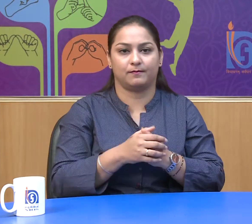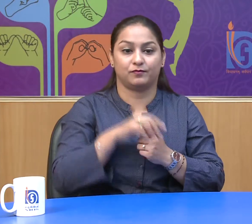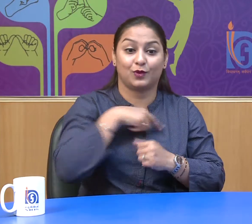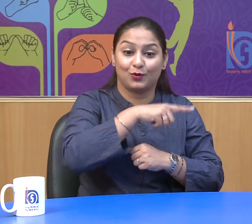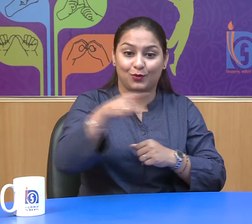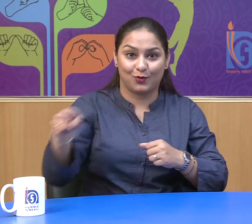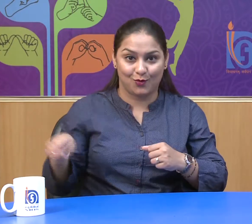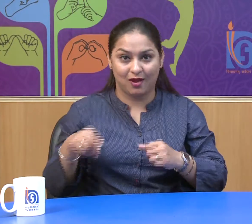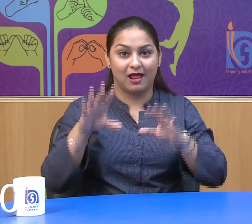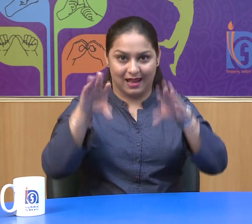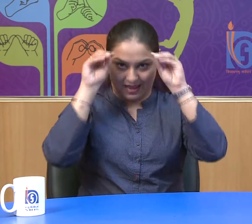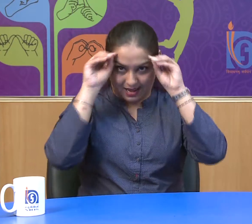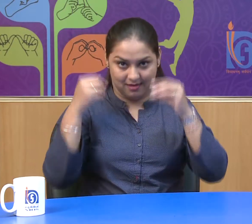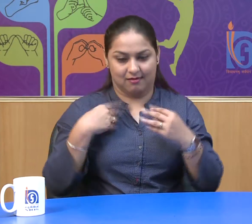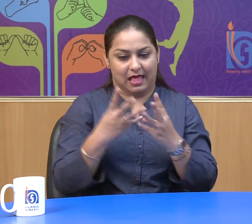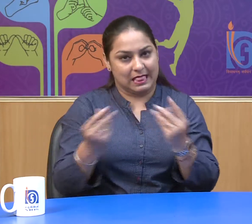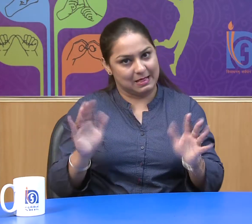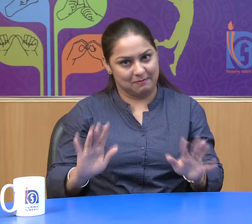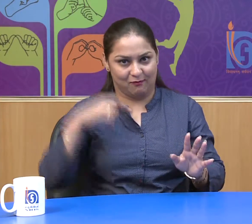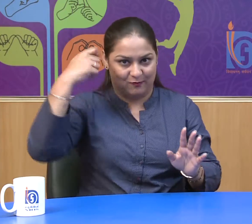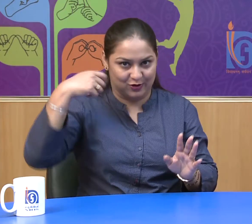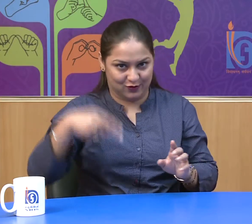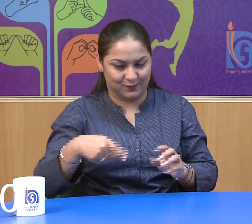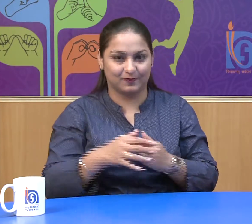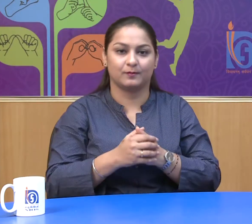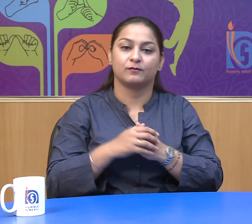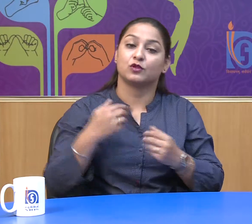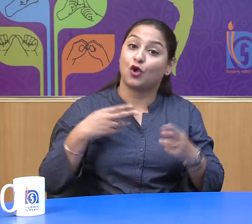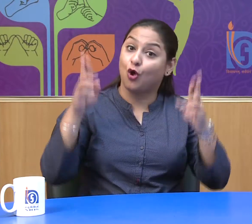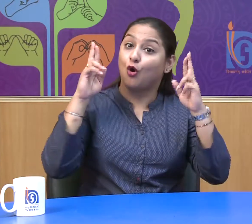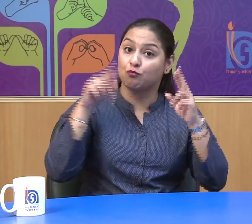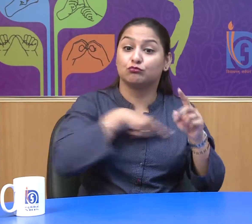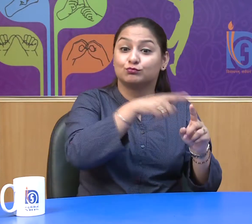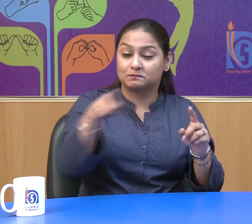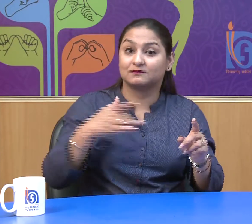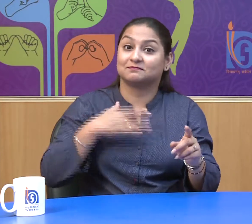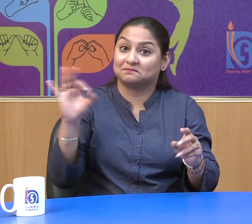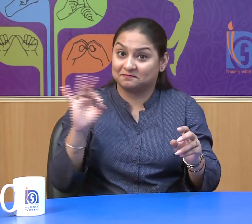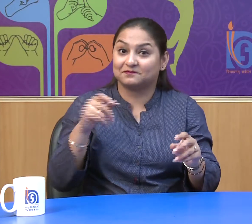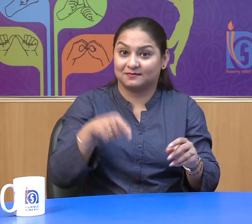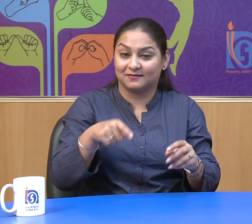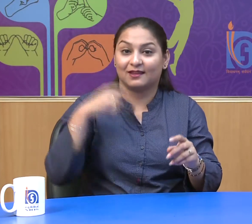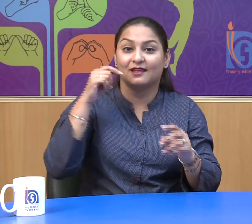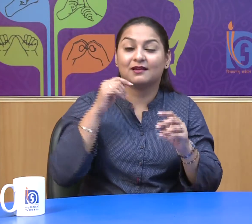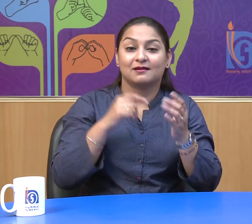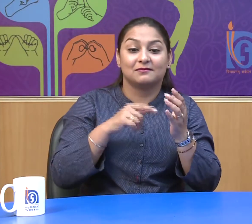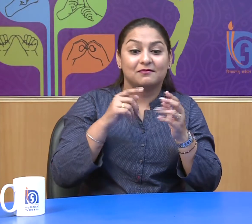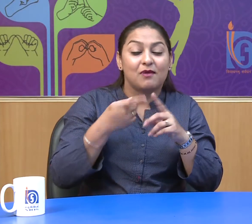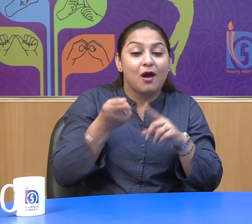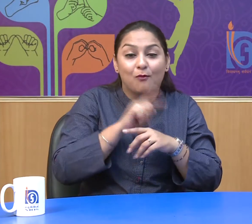ending here this video. I hope you enjoyed learning this topic. If you